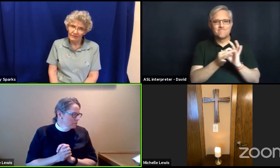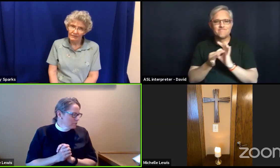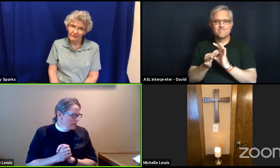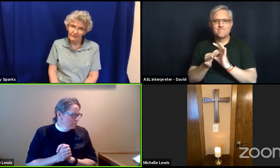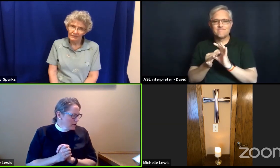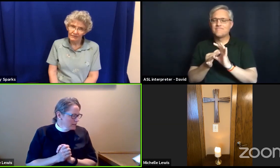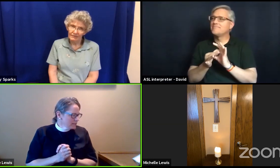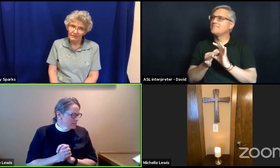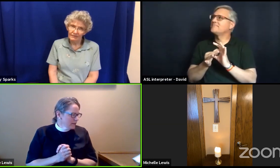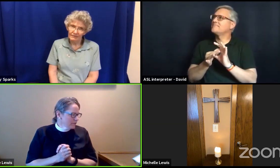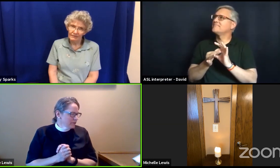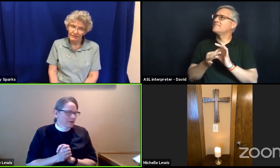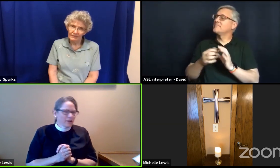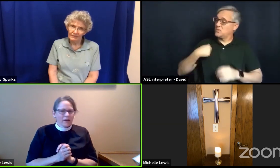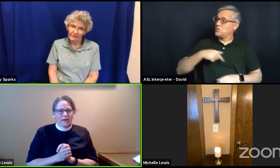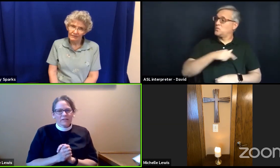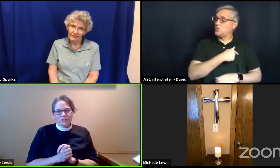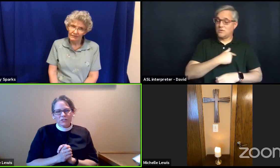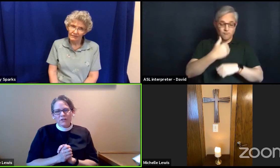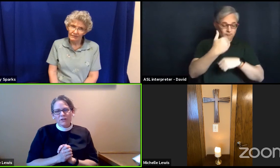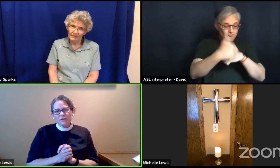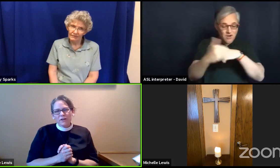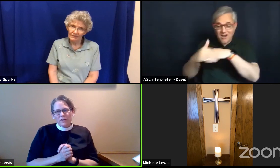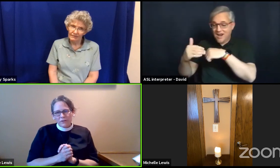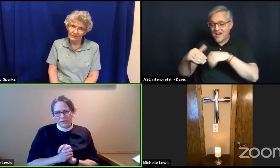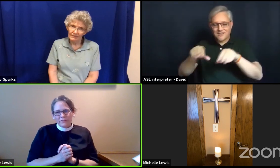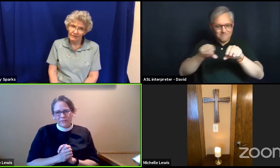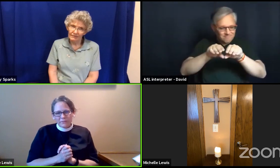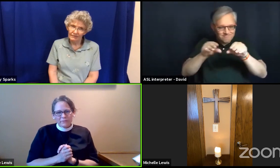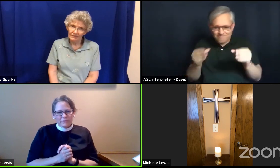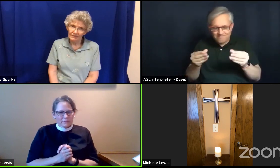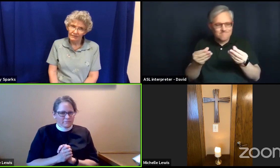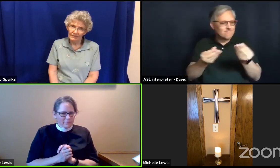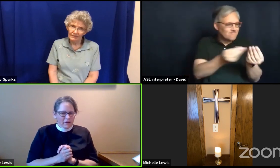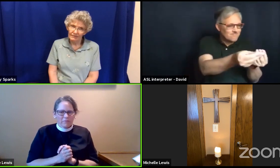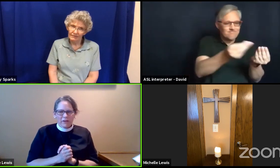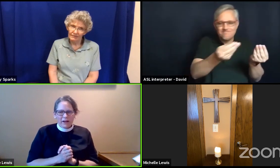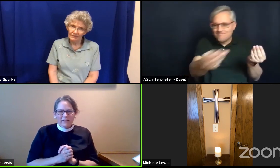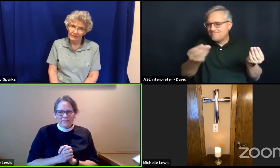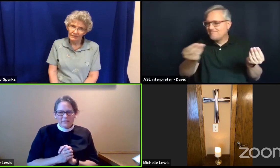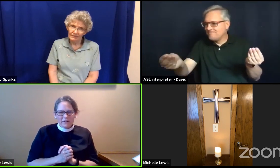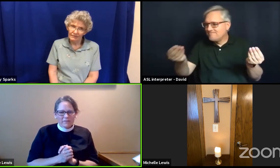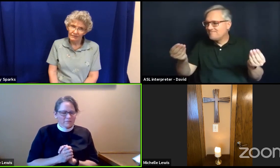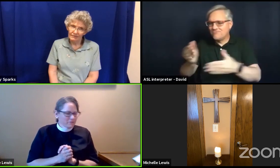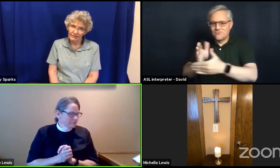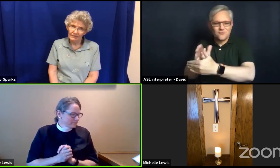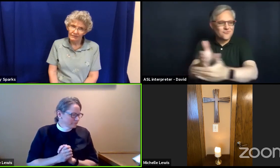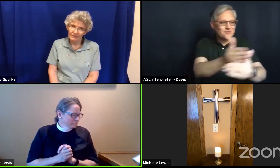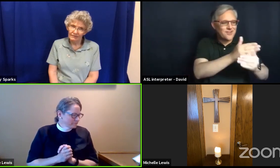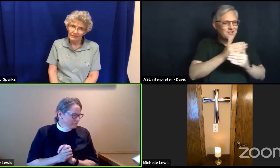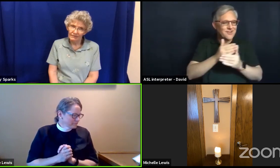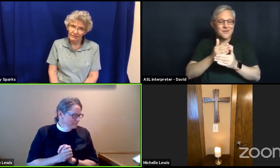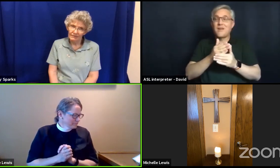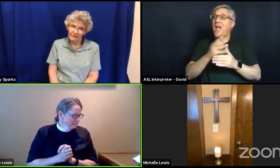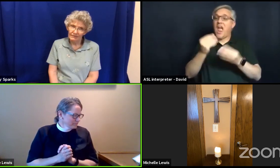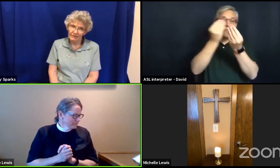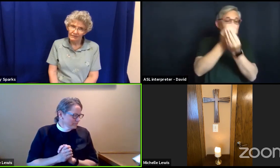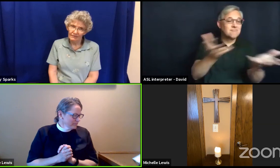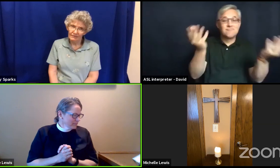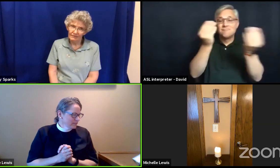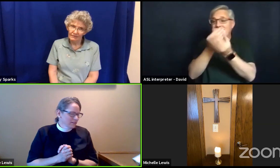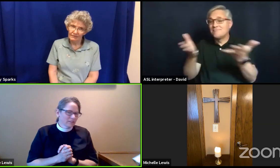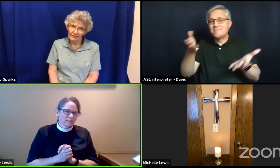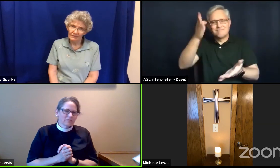people who break bread together and share good news of God's love.